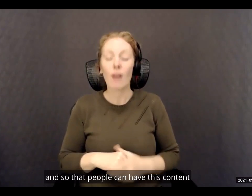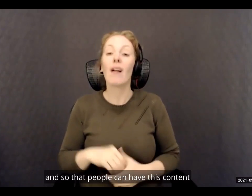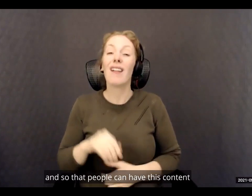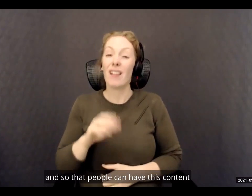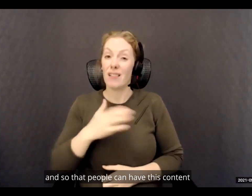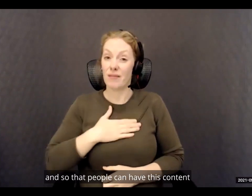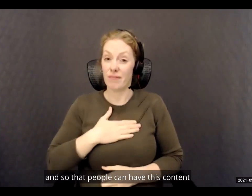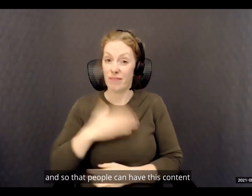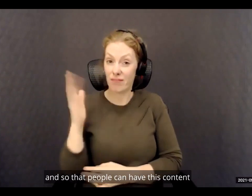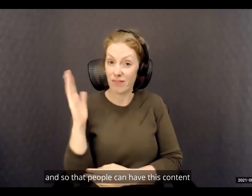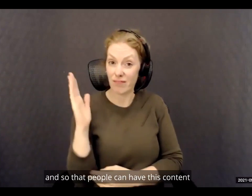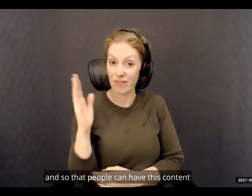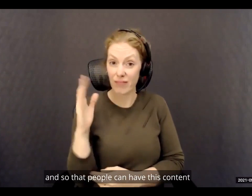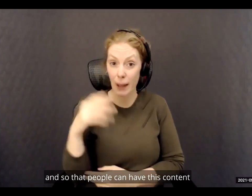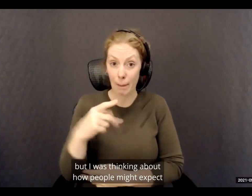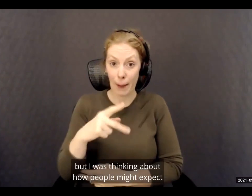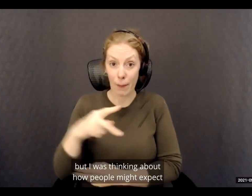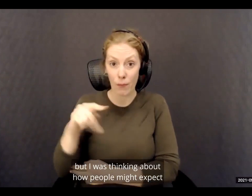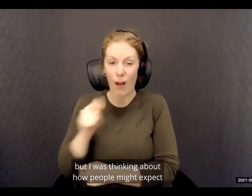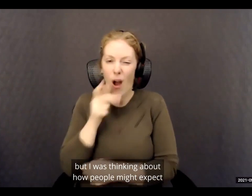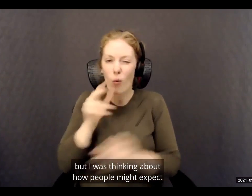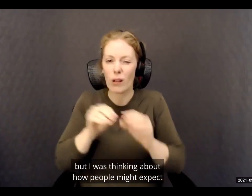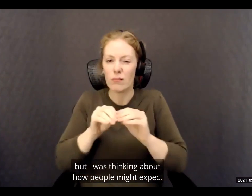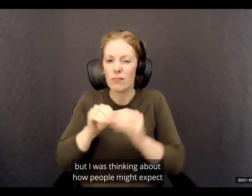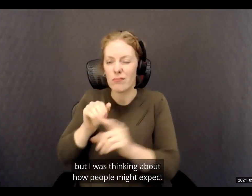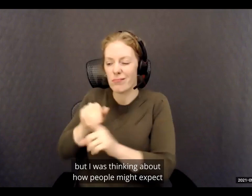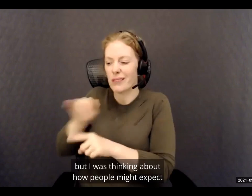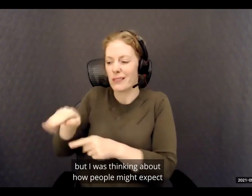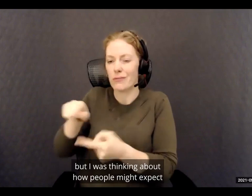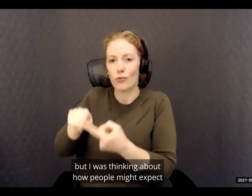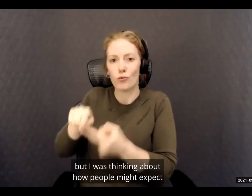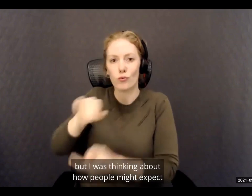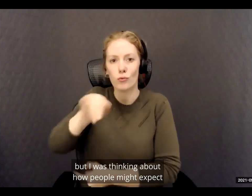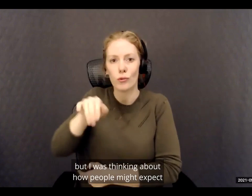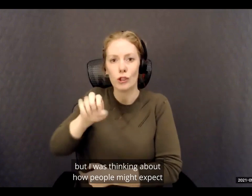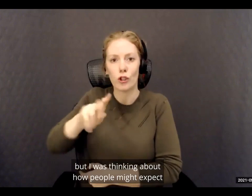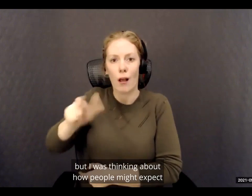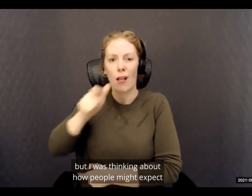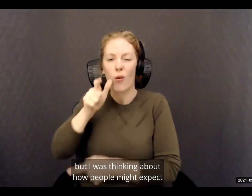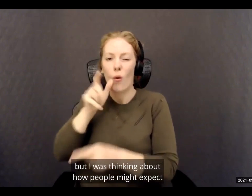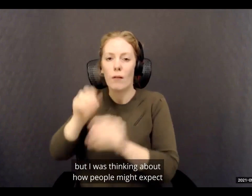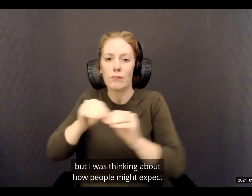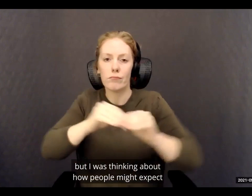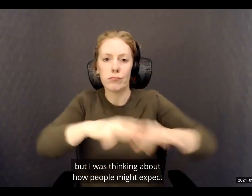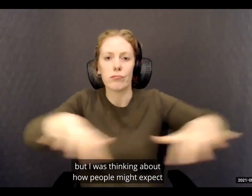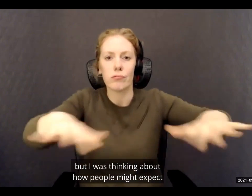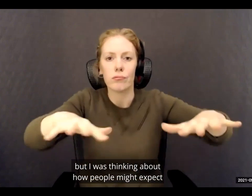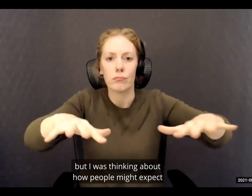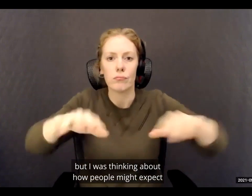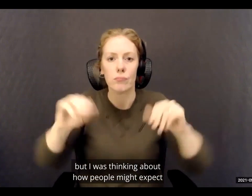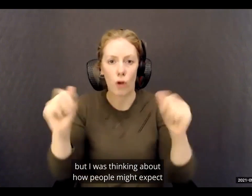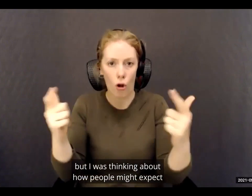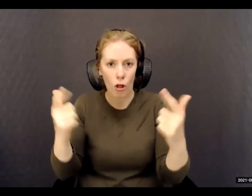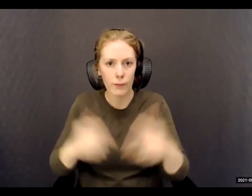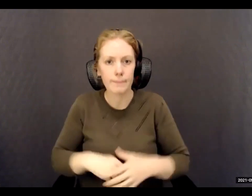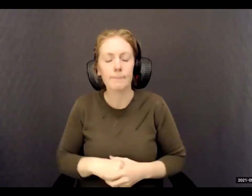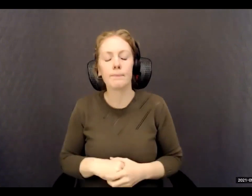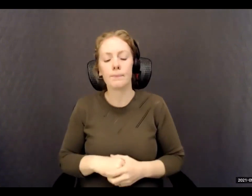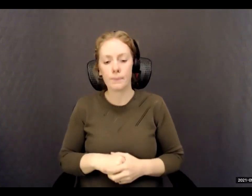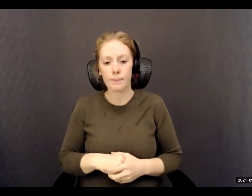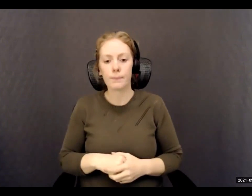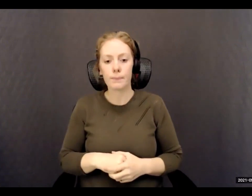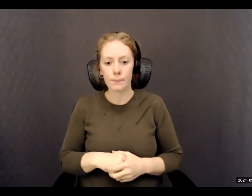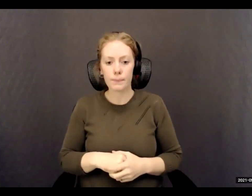people can have this content. But I was thinking about how people